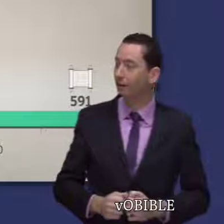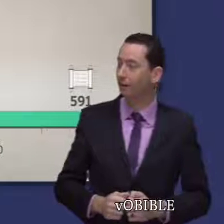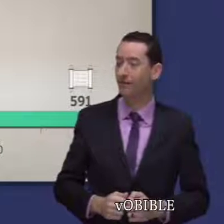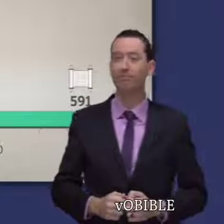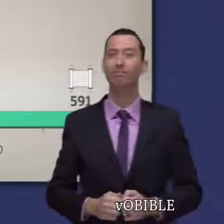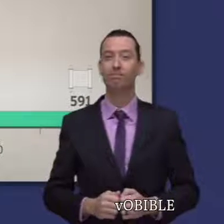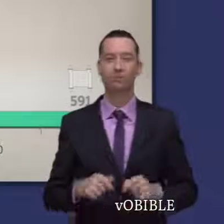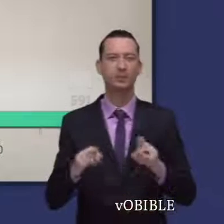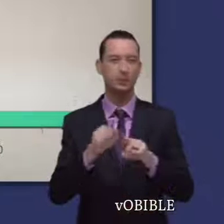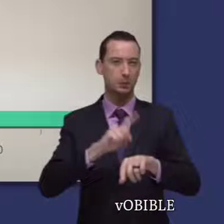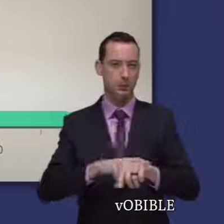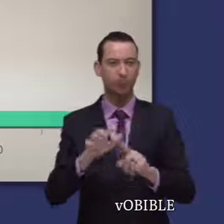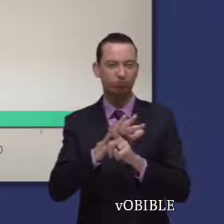BCE.